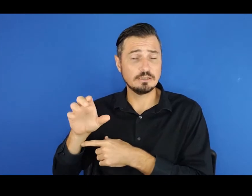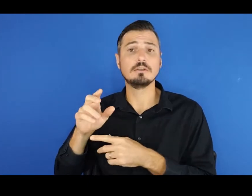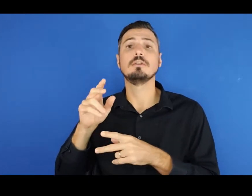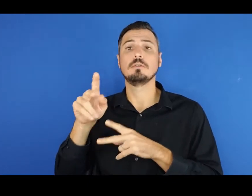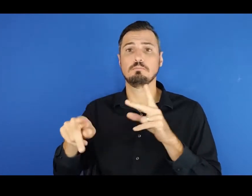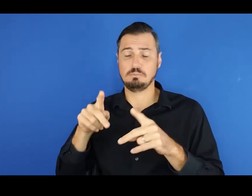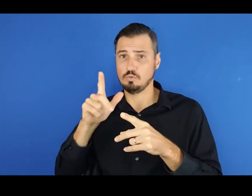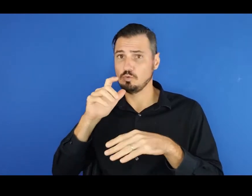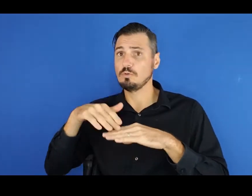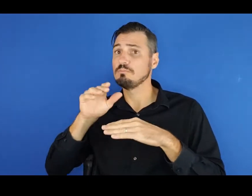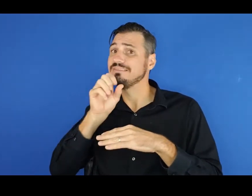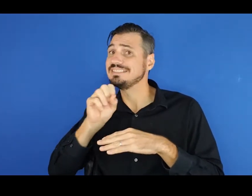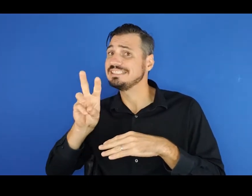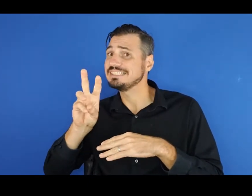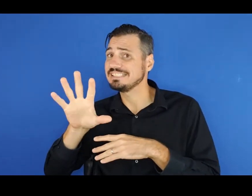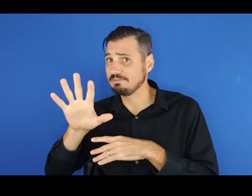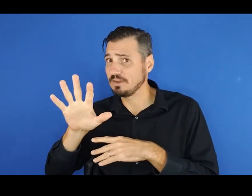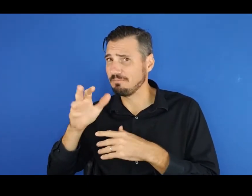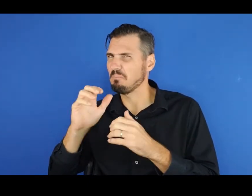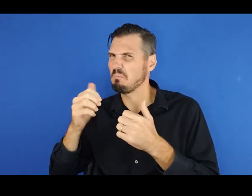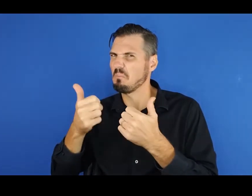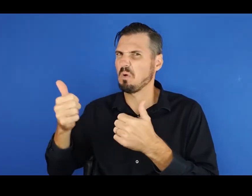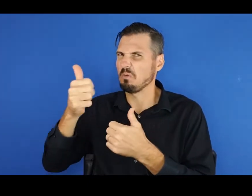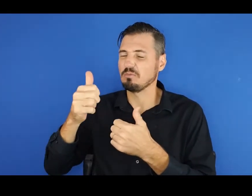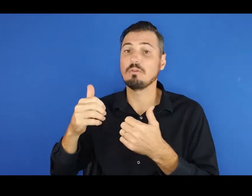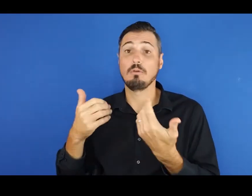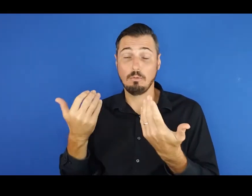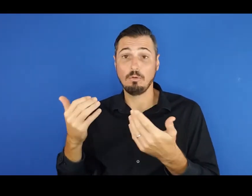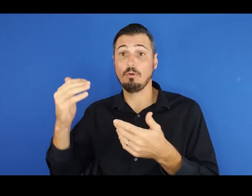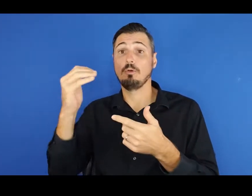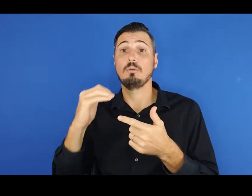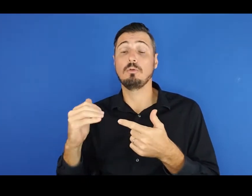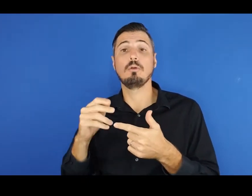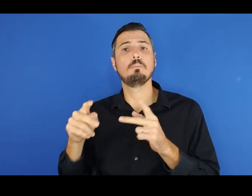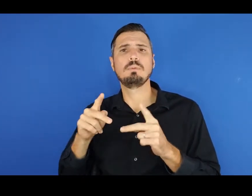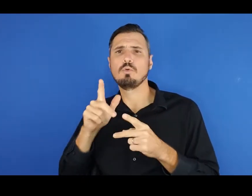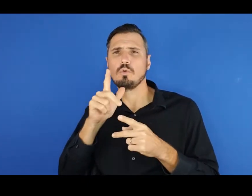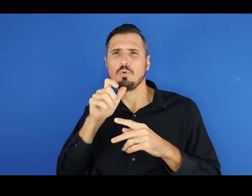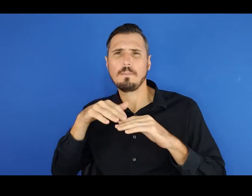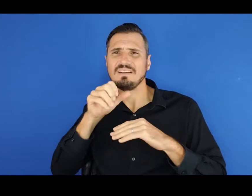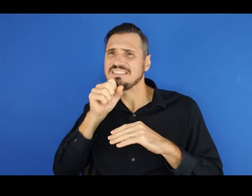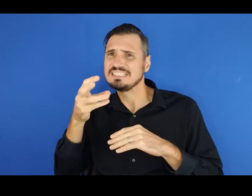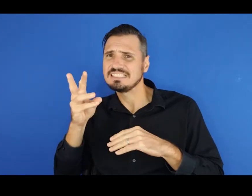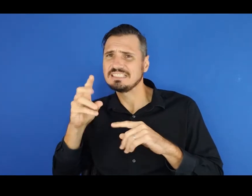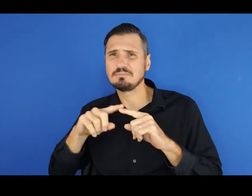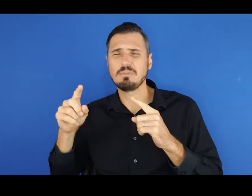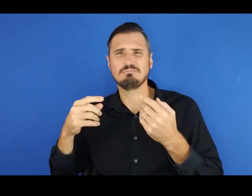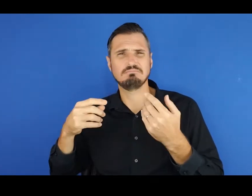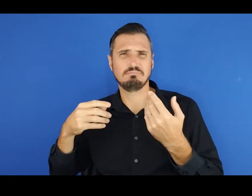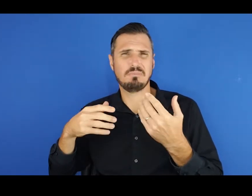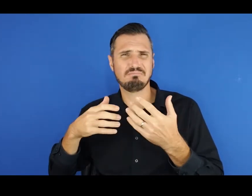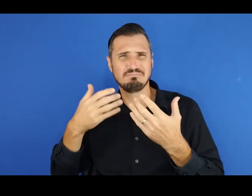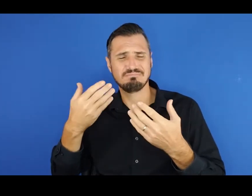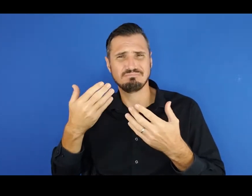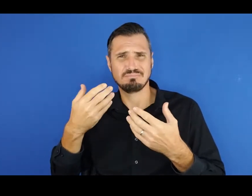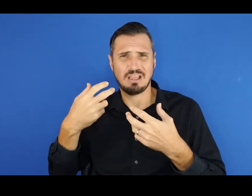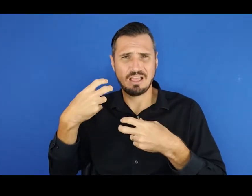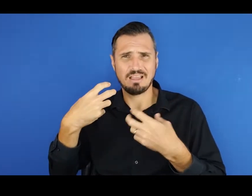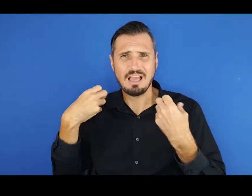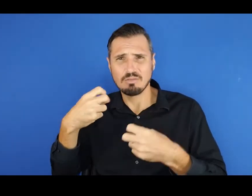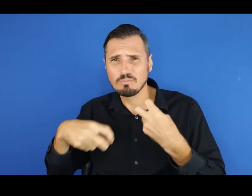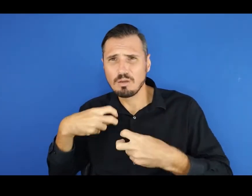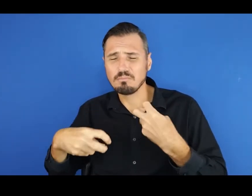older; second, anyone 16 or older who is at high risk, currently including on-home oxygen,